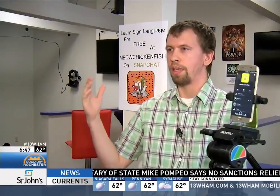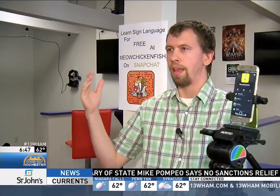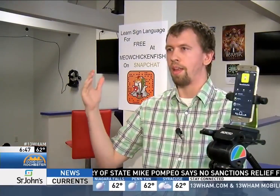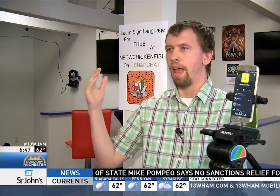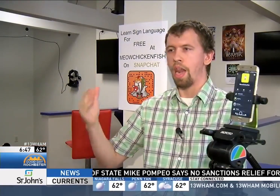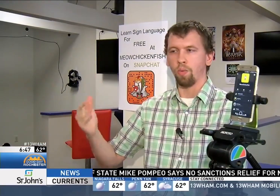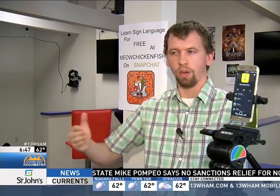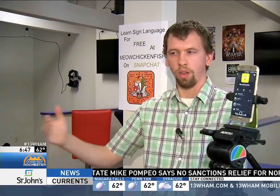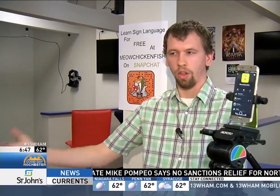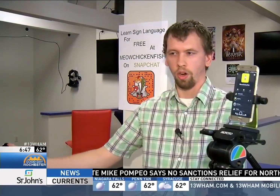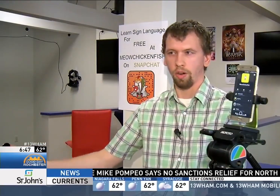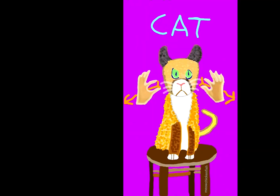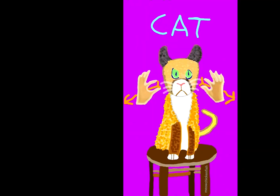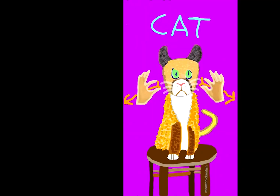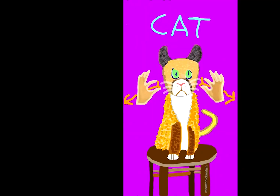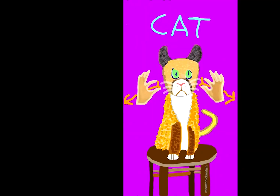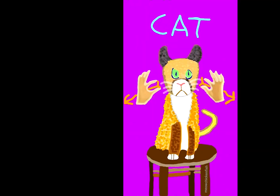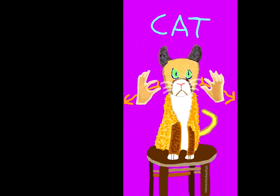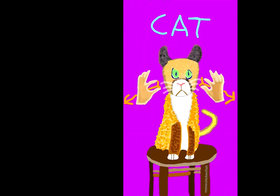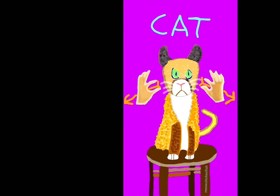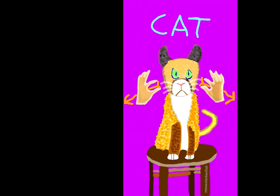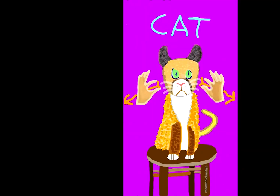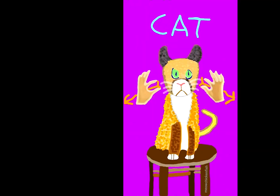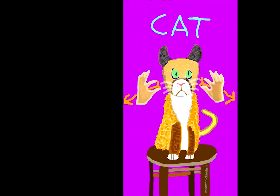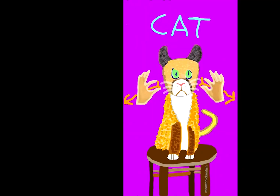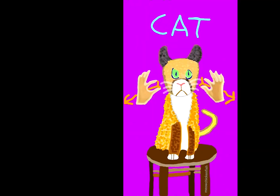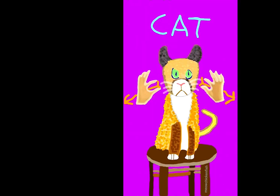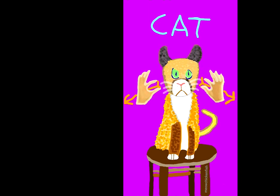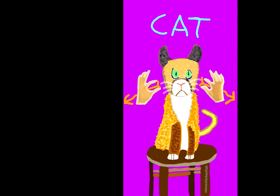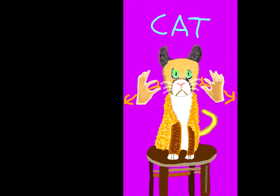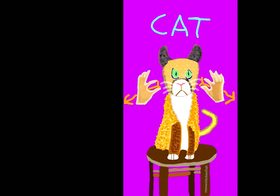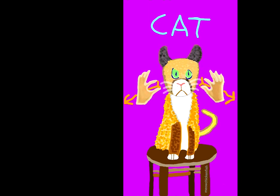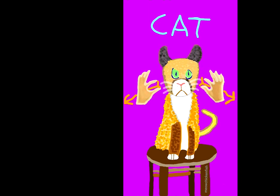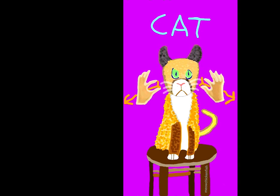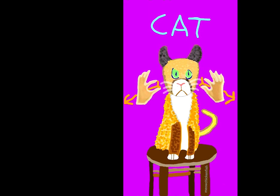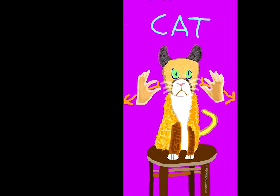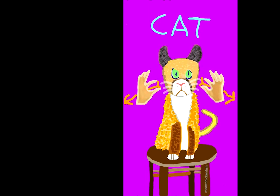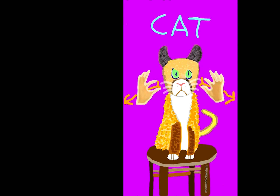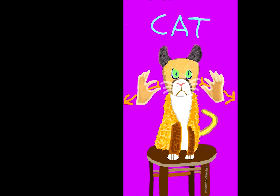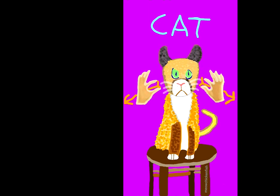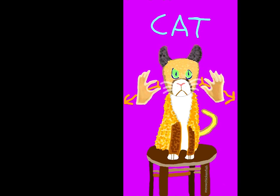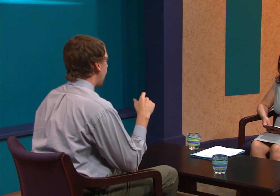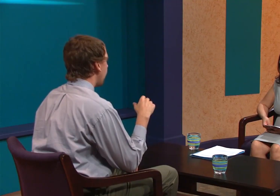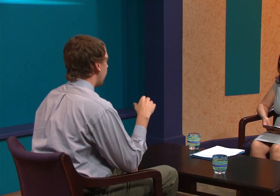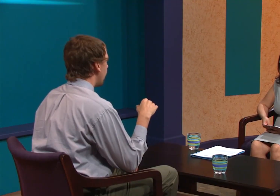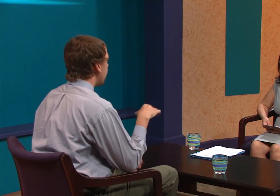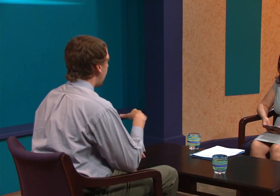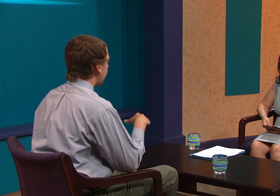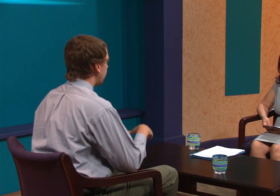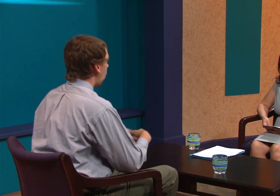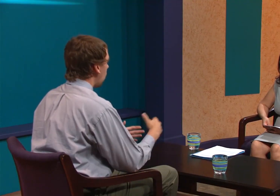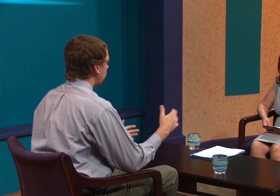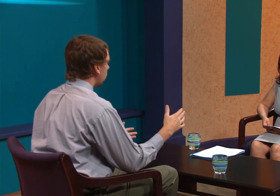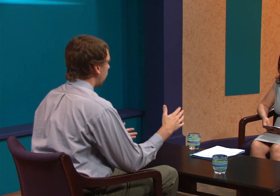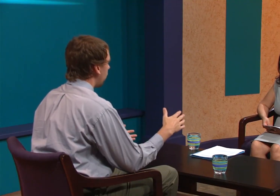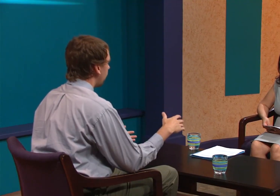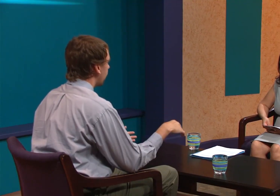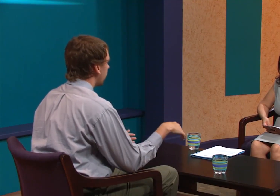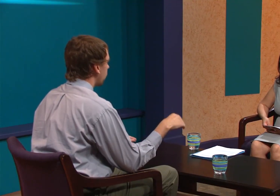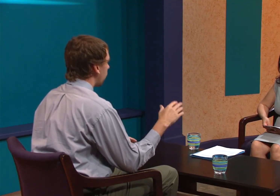see that anyone can learn. The deeper the engagement and the connection between myself and my audience. My inbox is open to the public, so